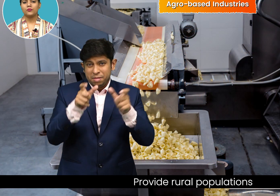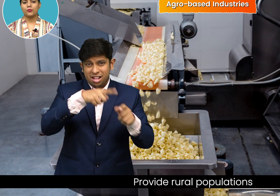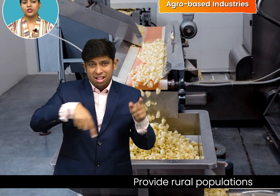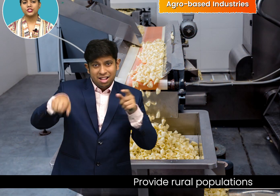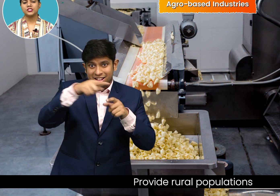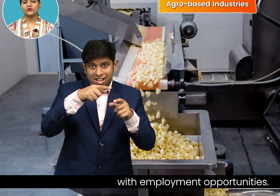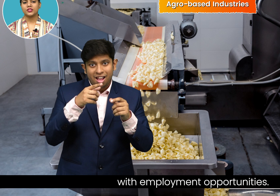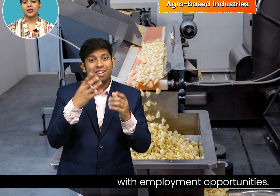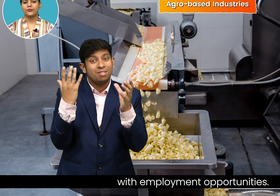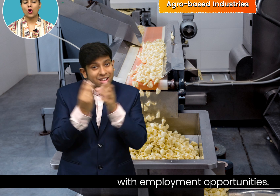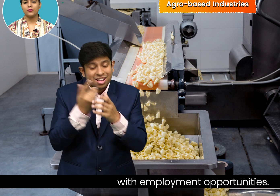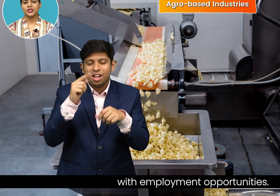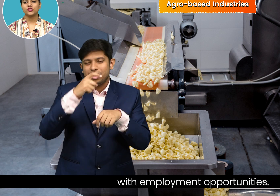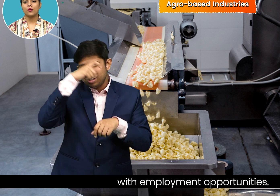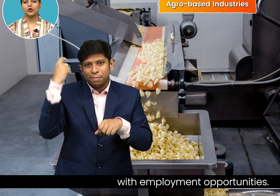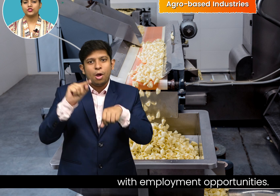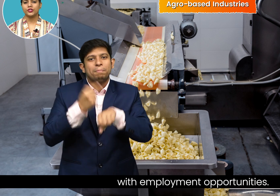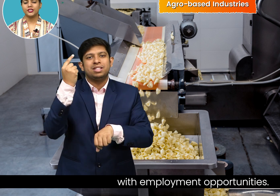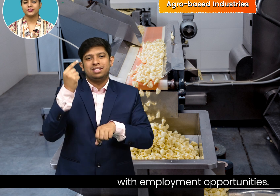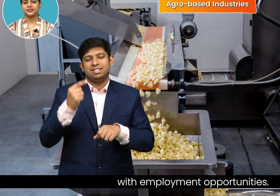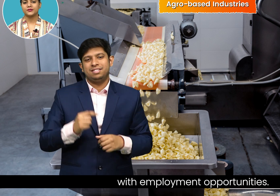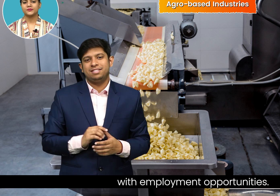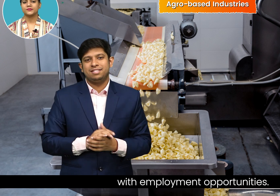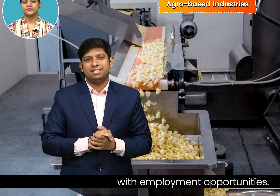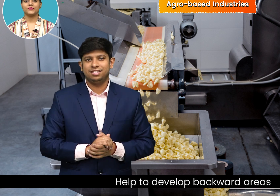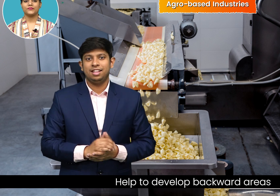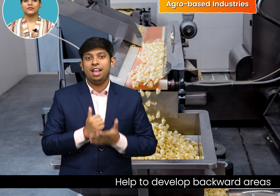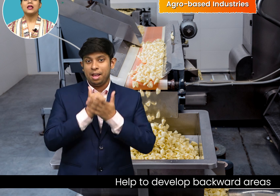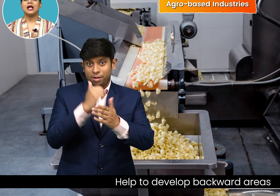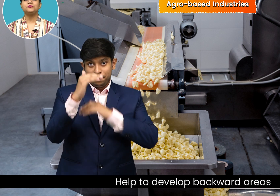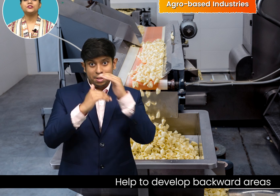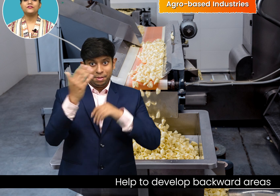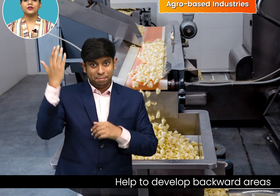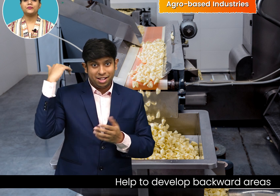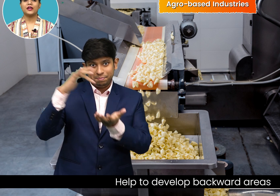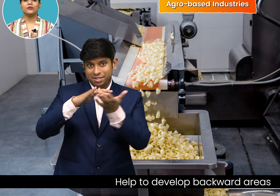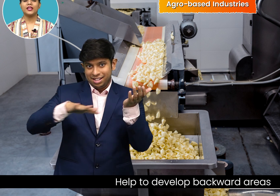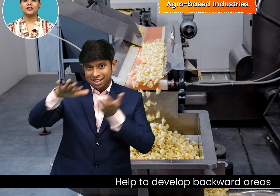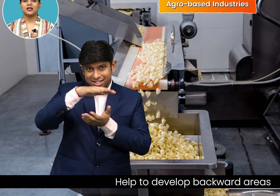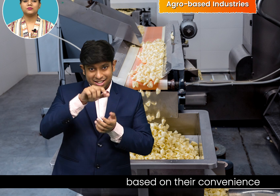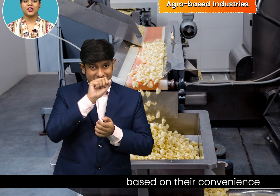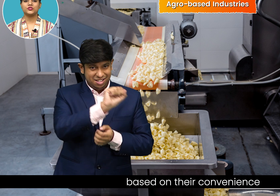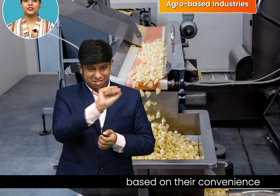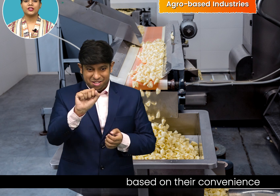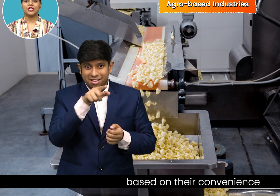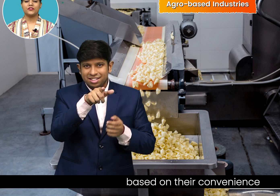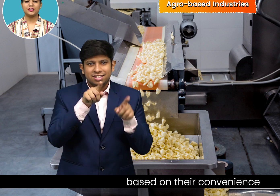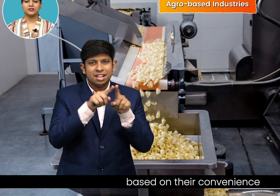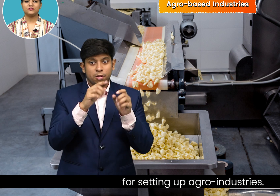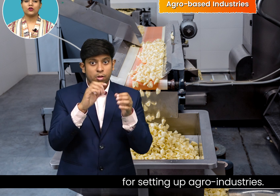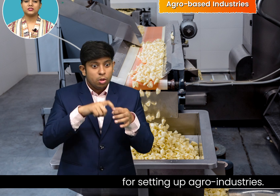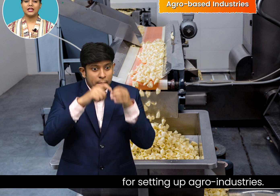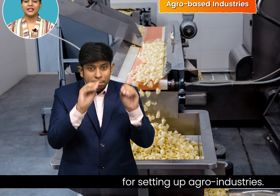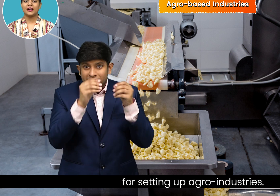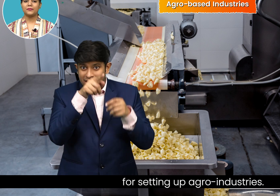rural populations with employment opportunities. Help to develop backward areas based on their